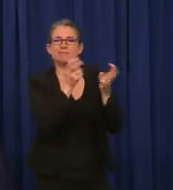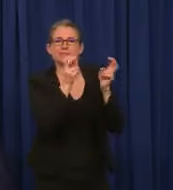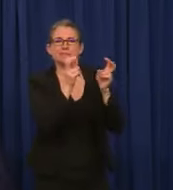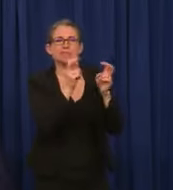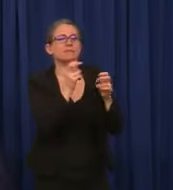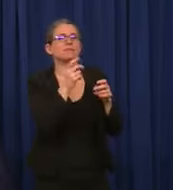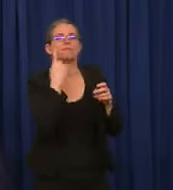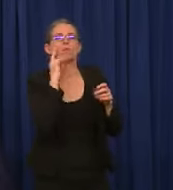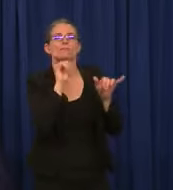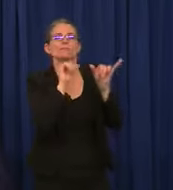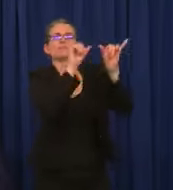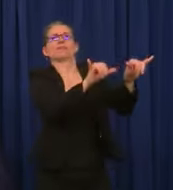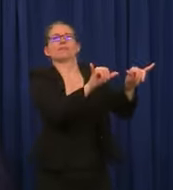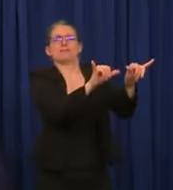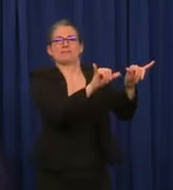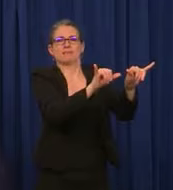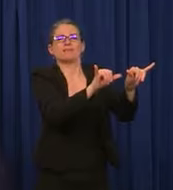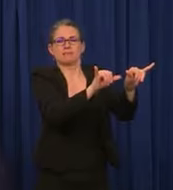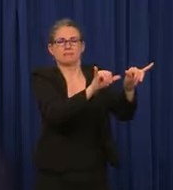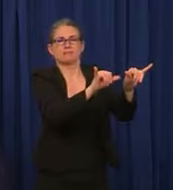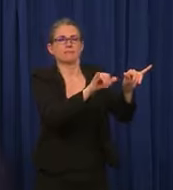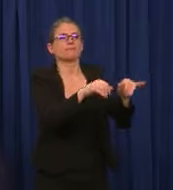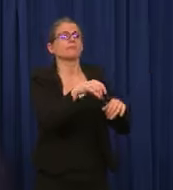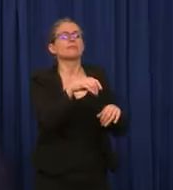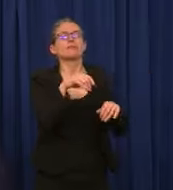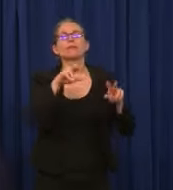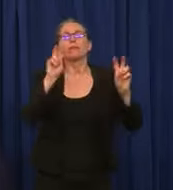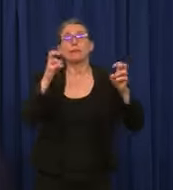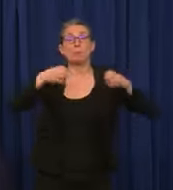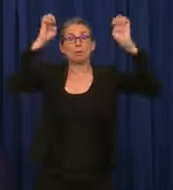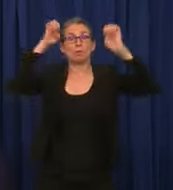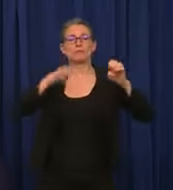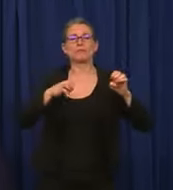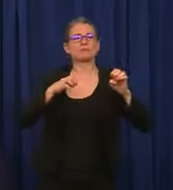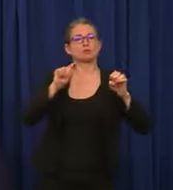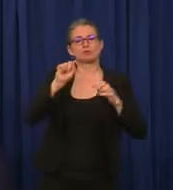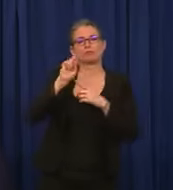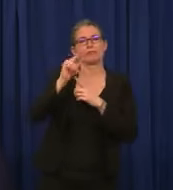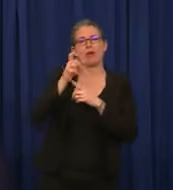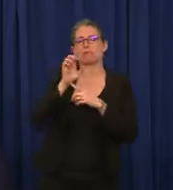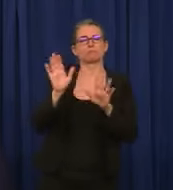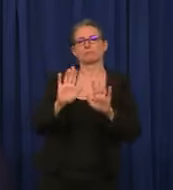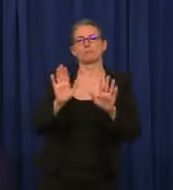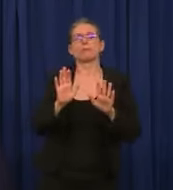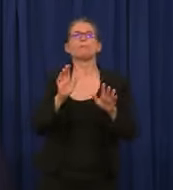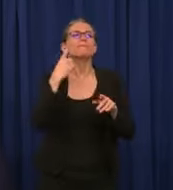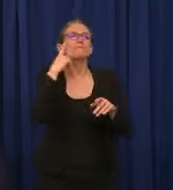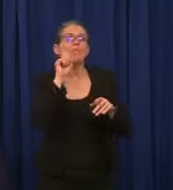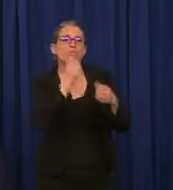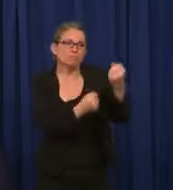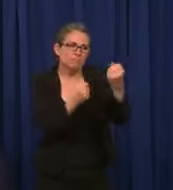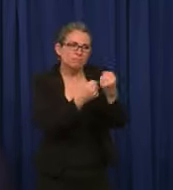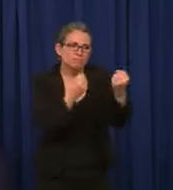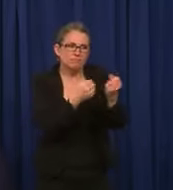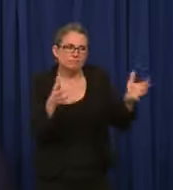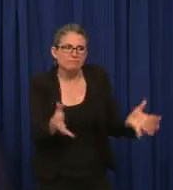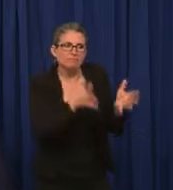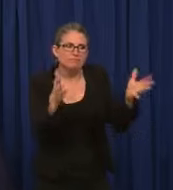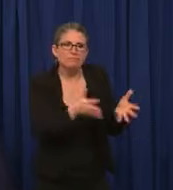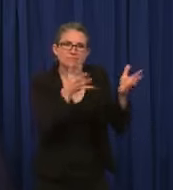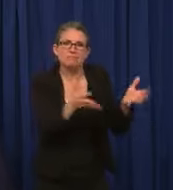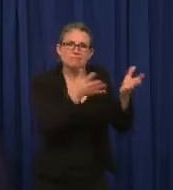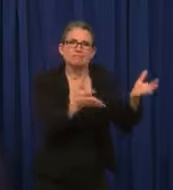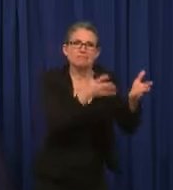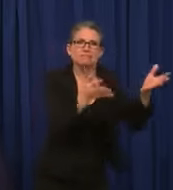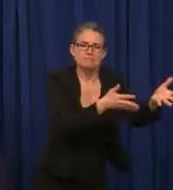hospital. Both sets of plans are underway. And what we're looking for are signs that in the future we might need to deploy one